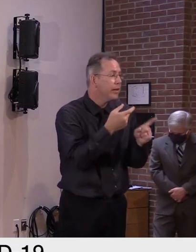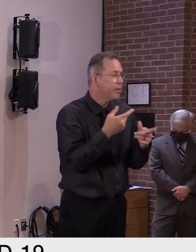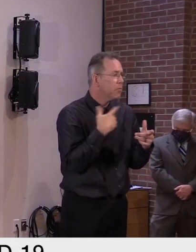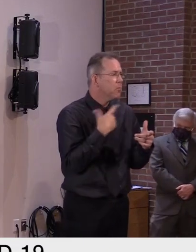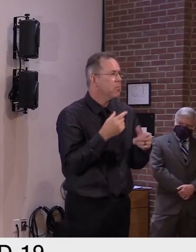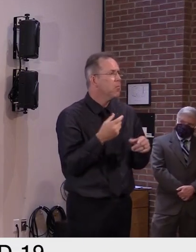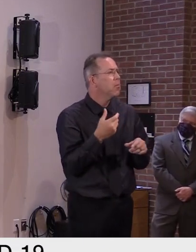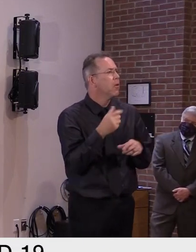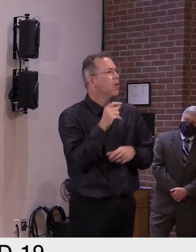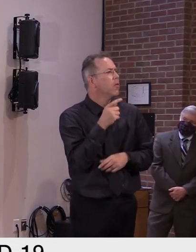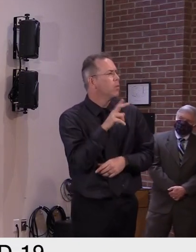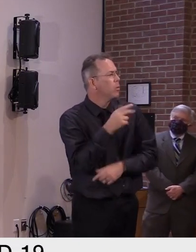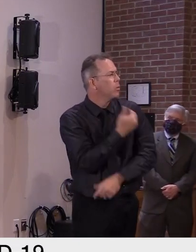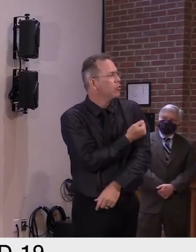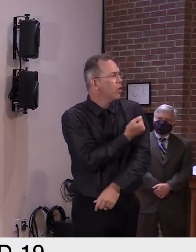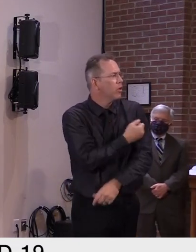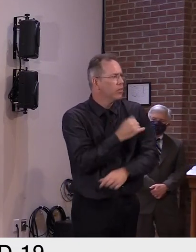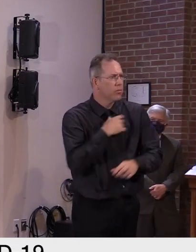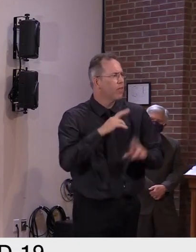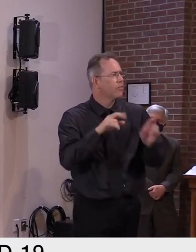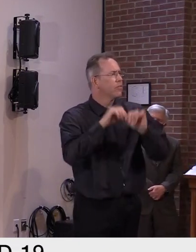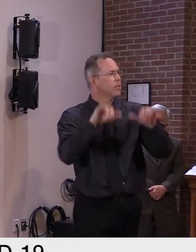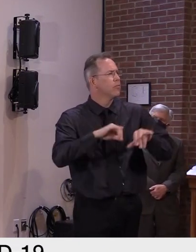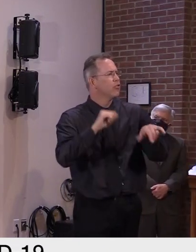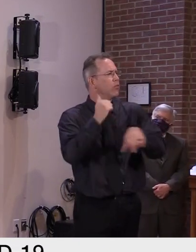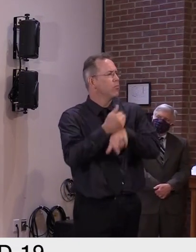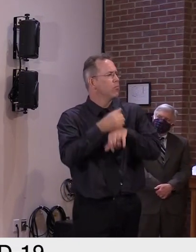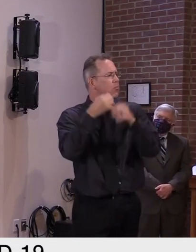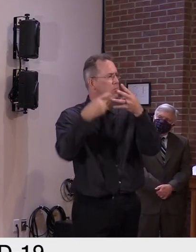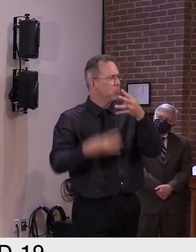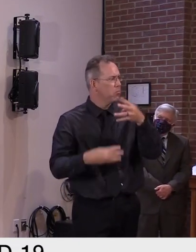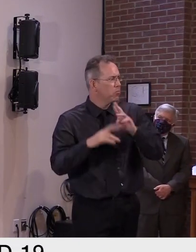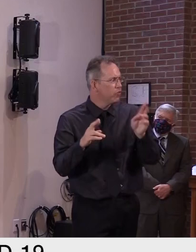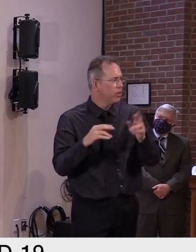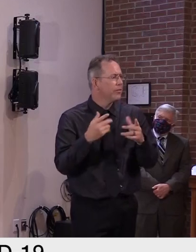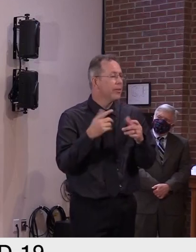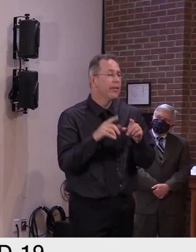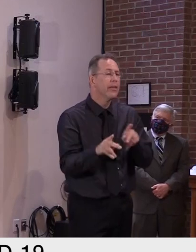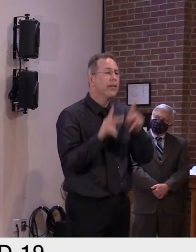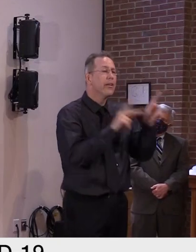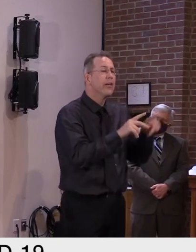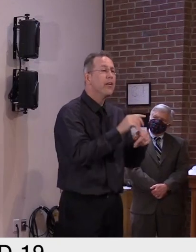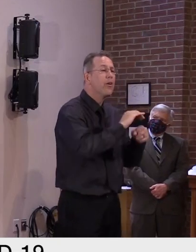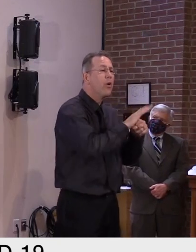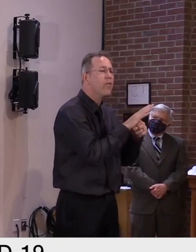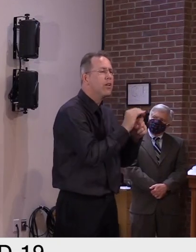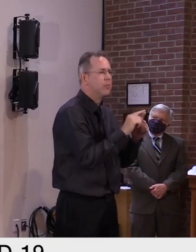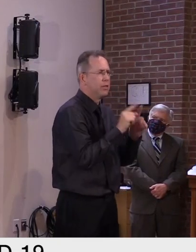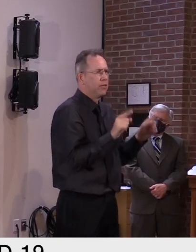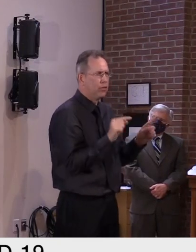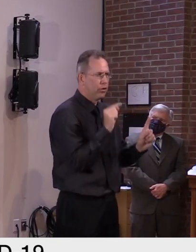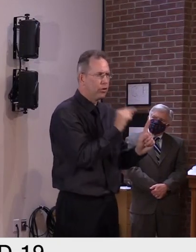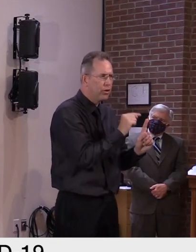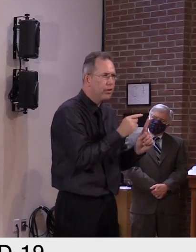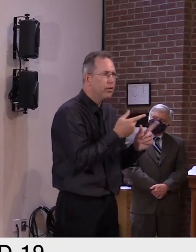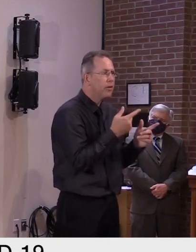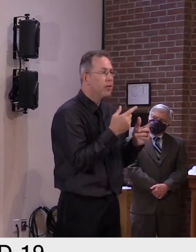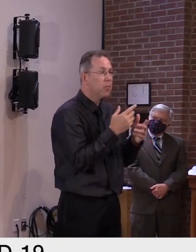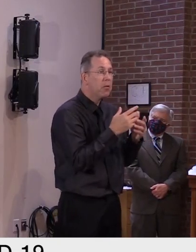whole different mechanism, because we're now talking about hundreds of thousands of doses of something very